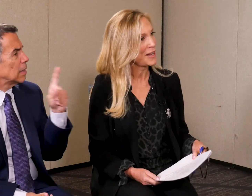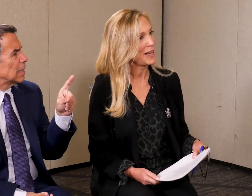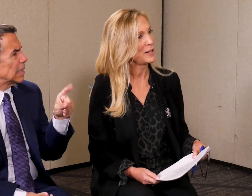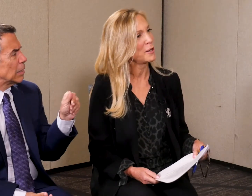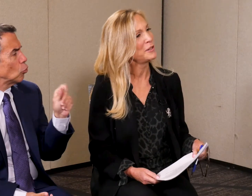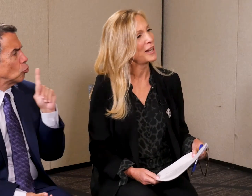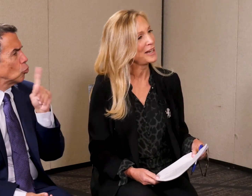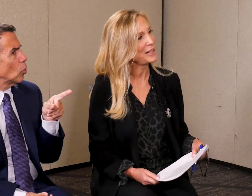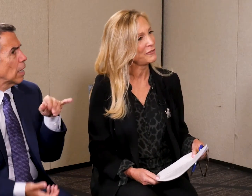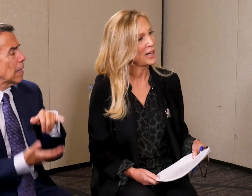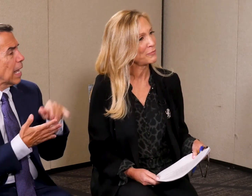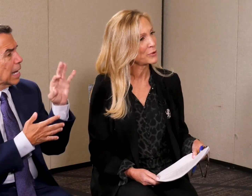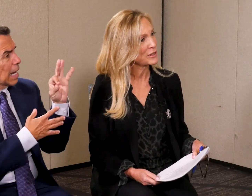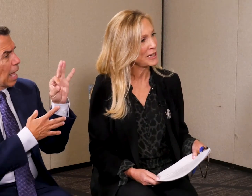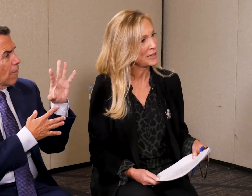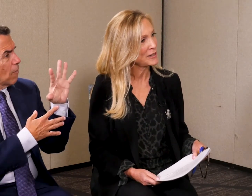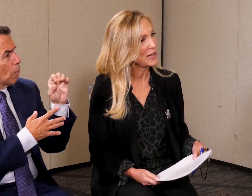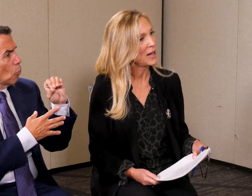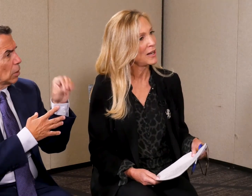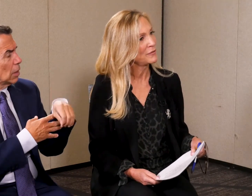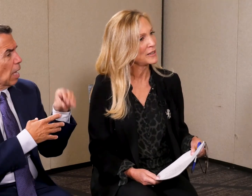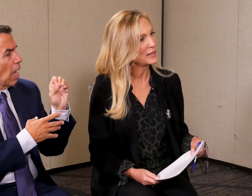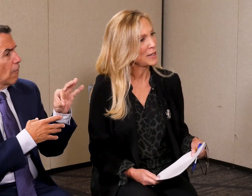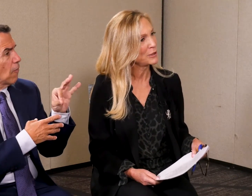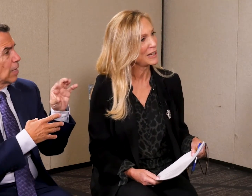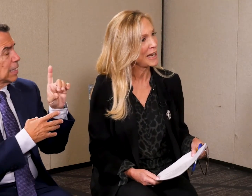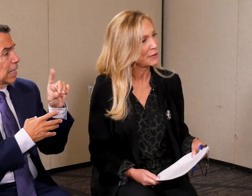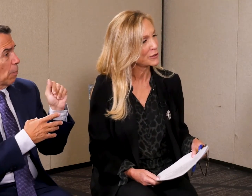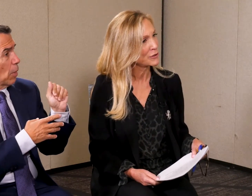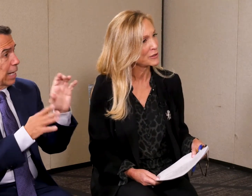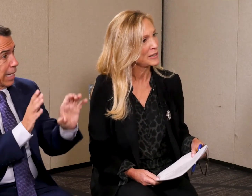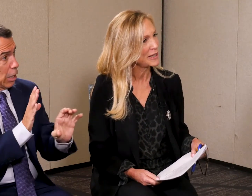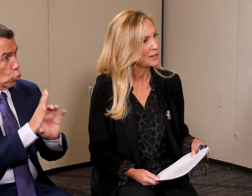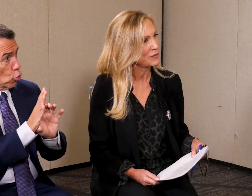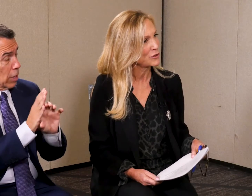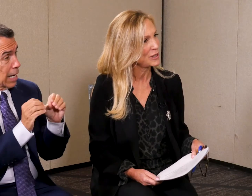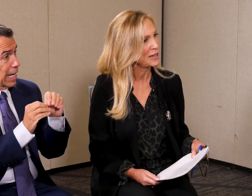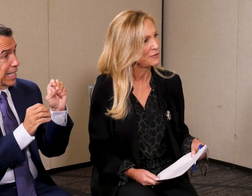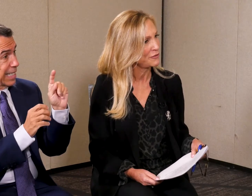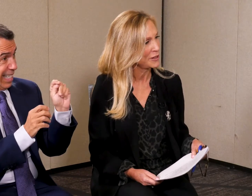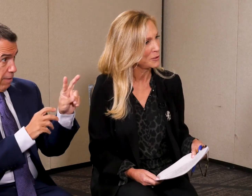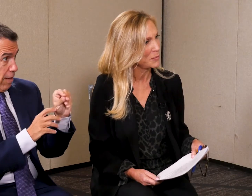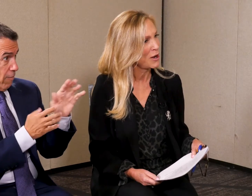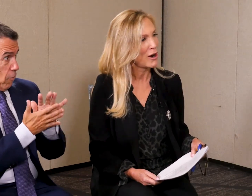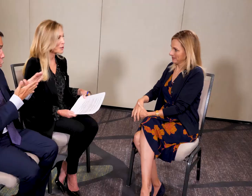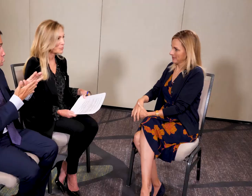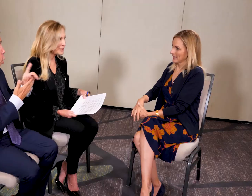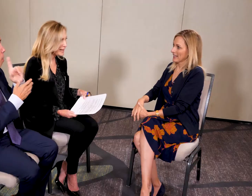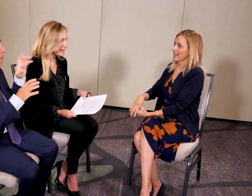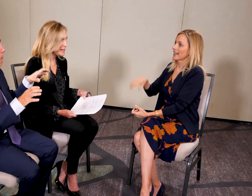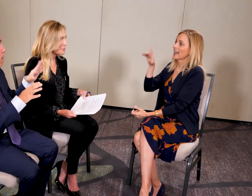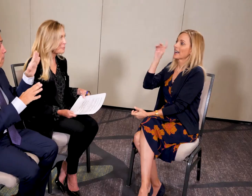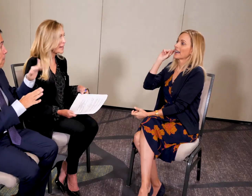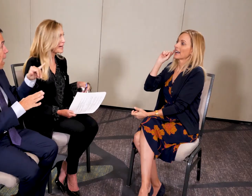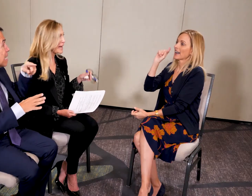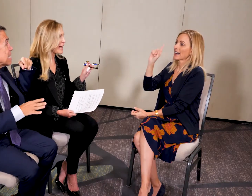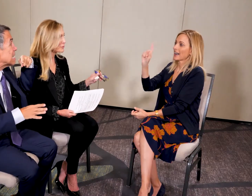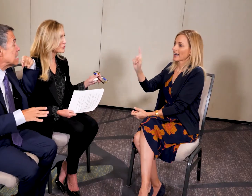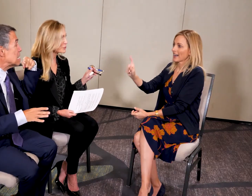that 95% of disabled characters in television and film are played by actors